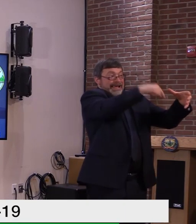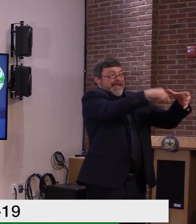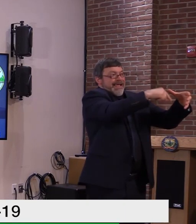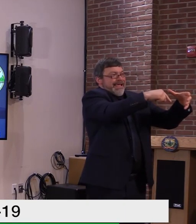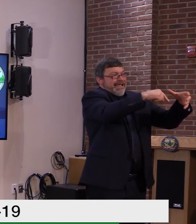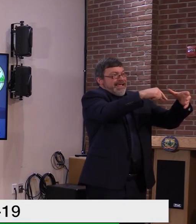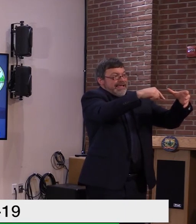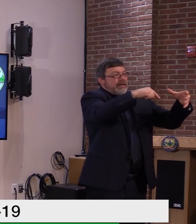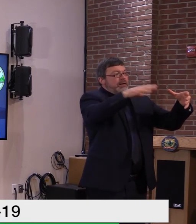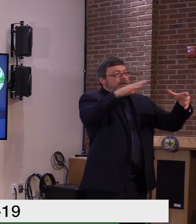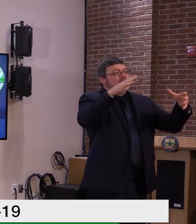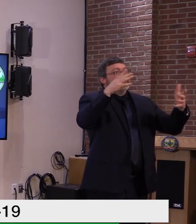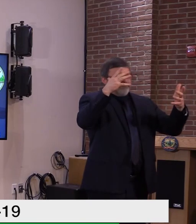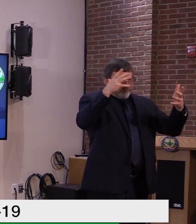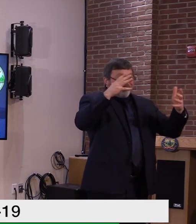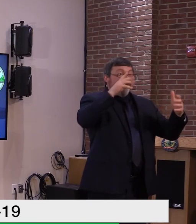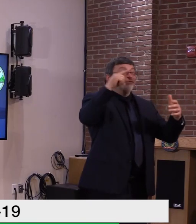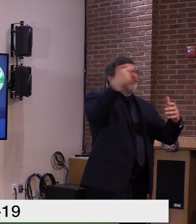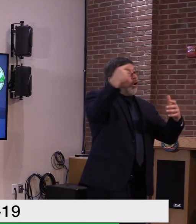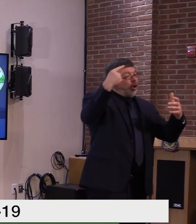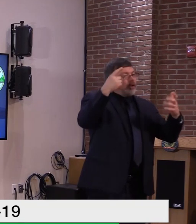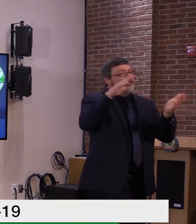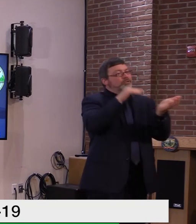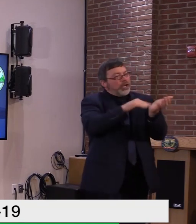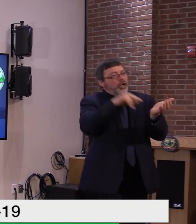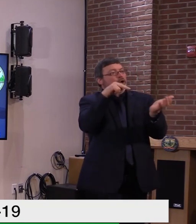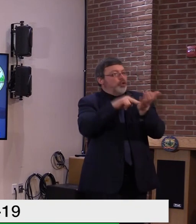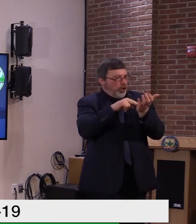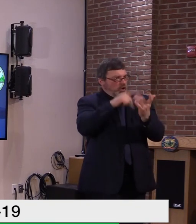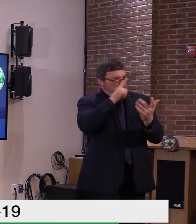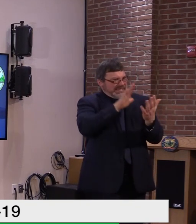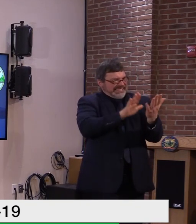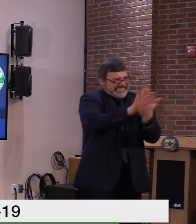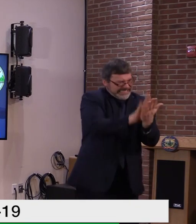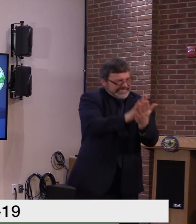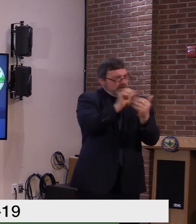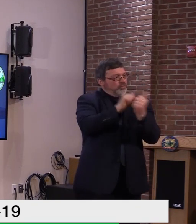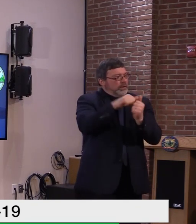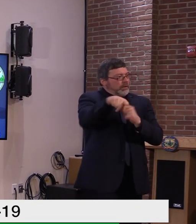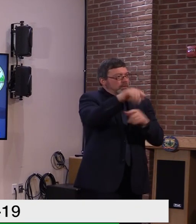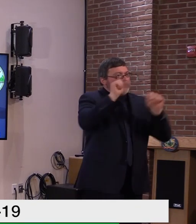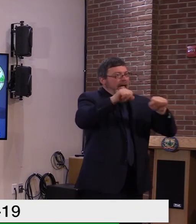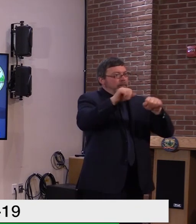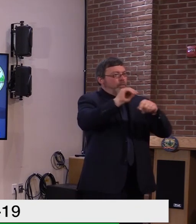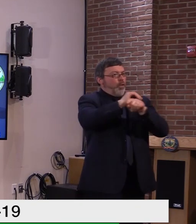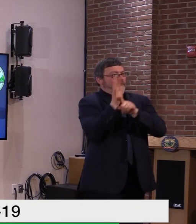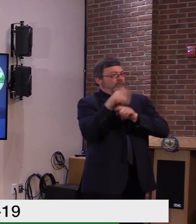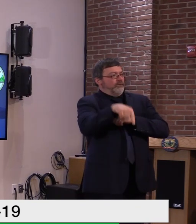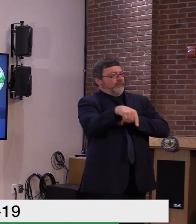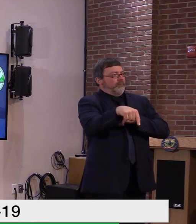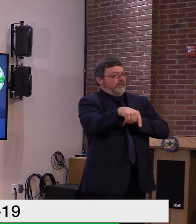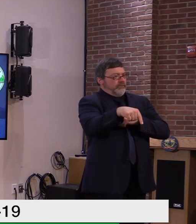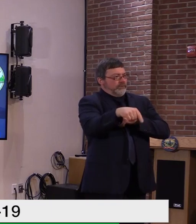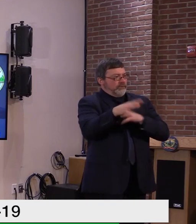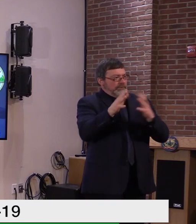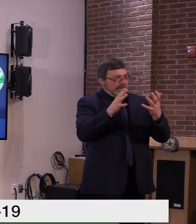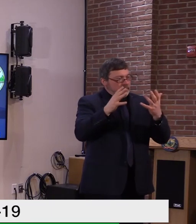healthcare workers, particularly those that are patient facing that can save lives, particularly of those that are